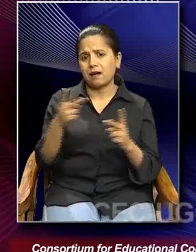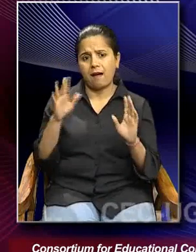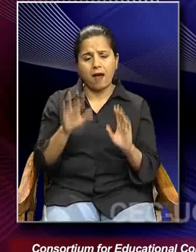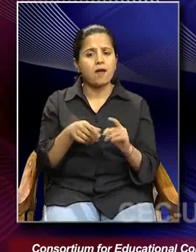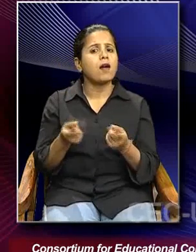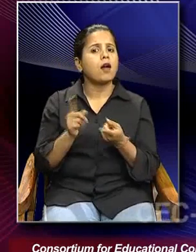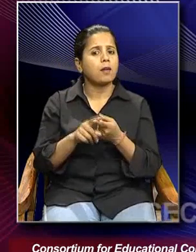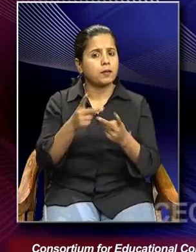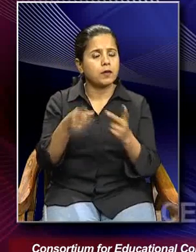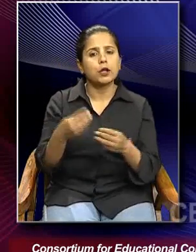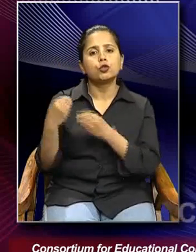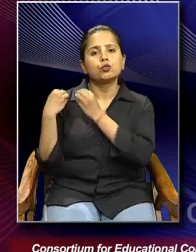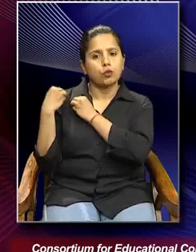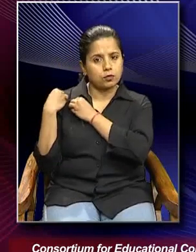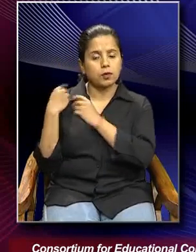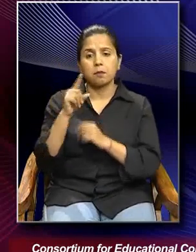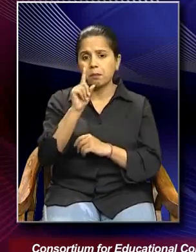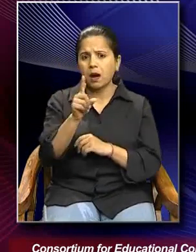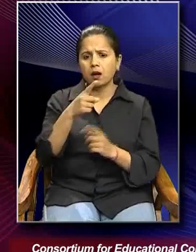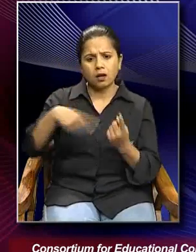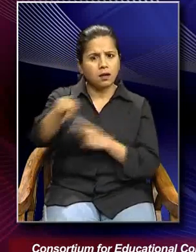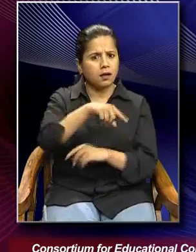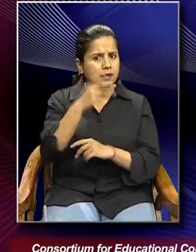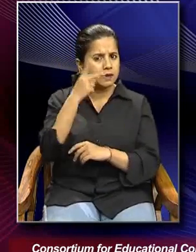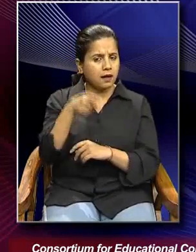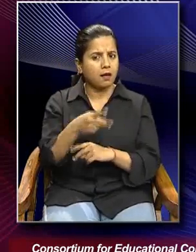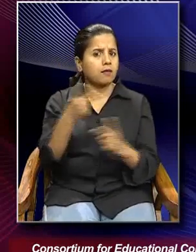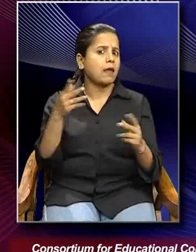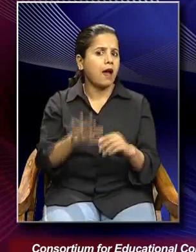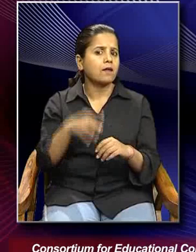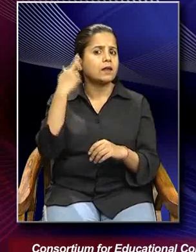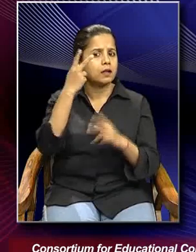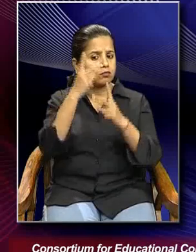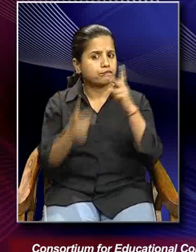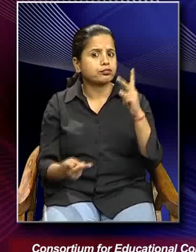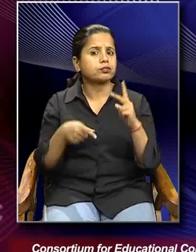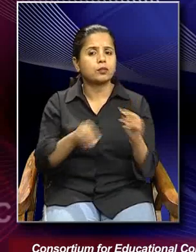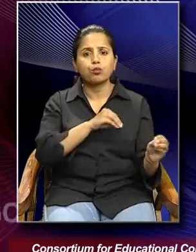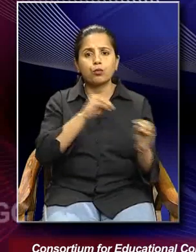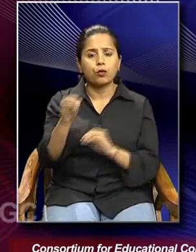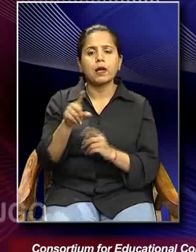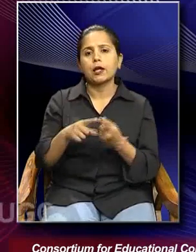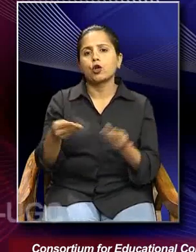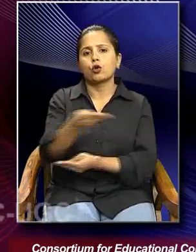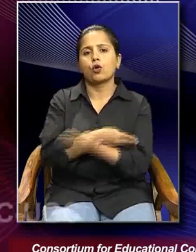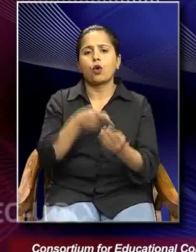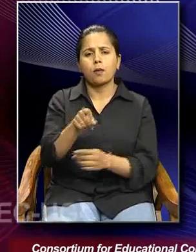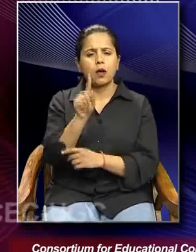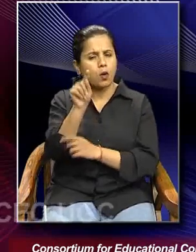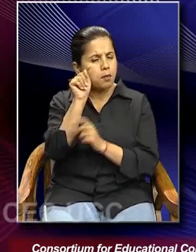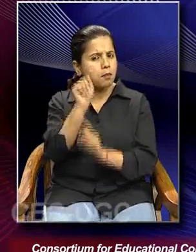drivers which are responsible, but among the plethora of factors which may help to explain migration, economic causes tends